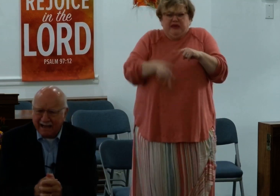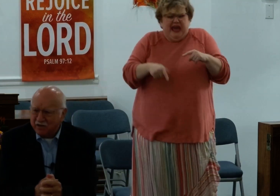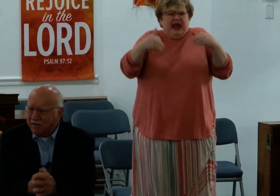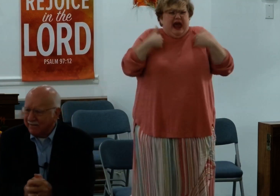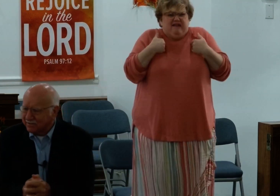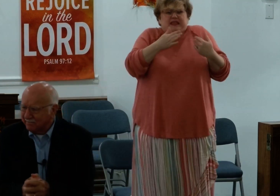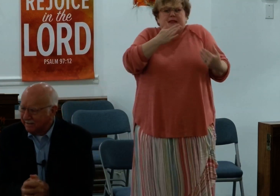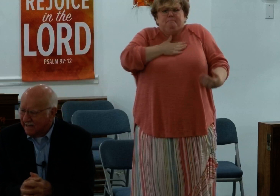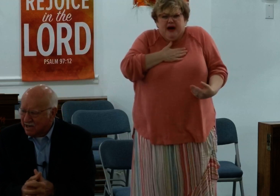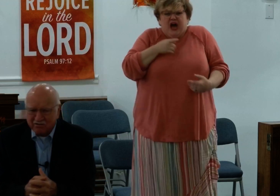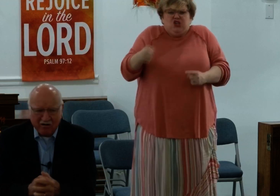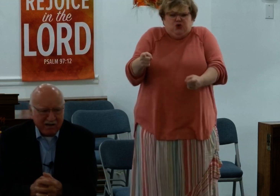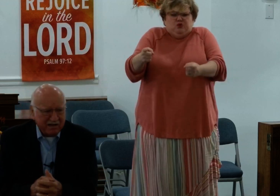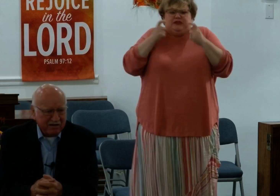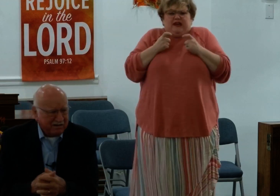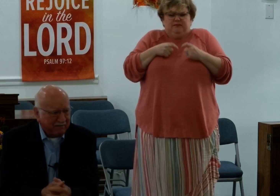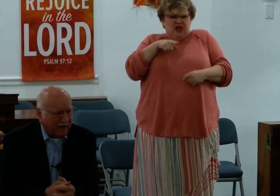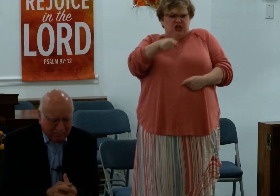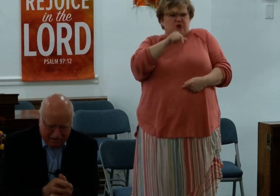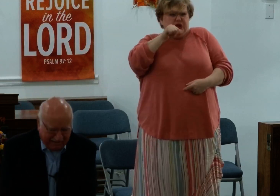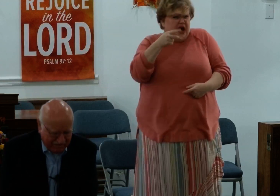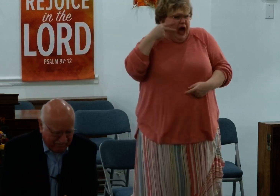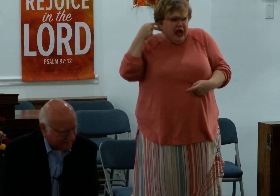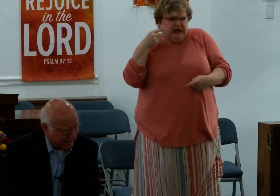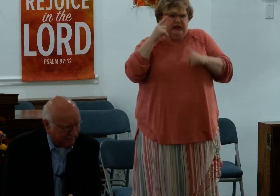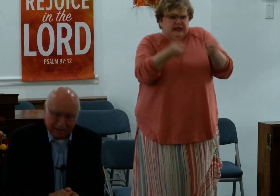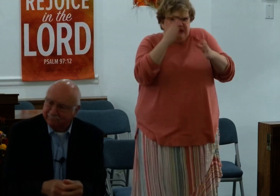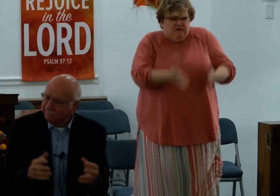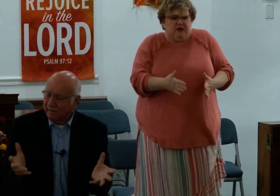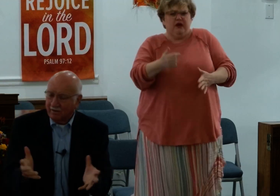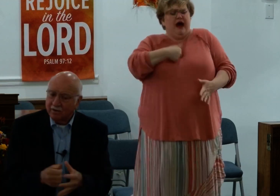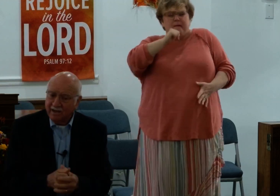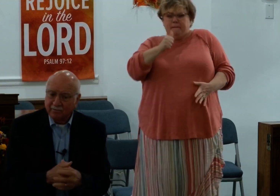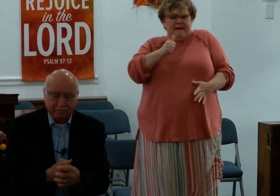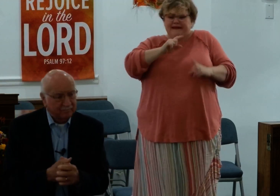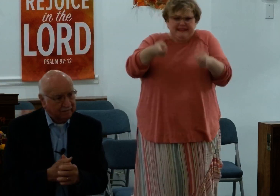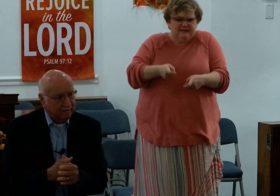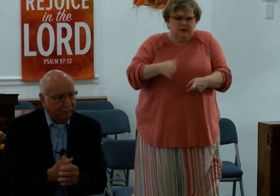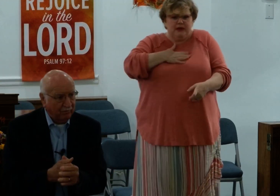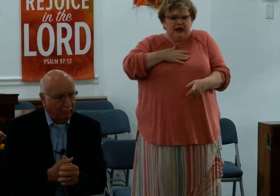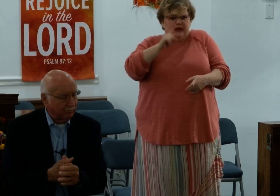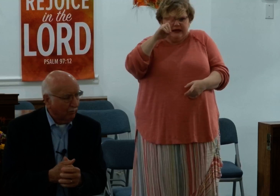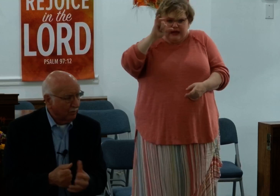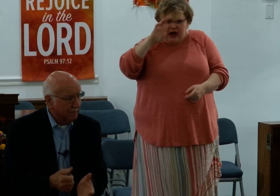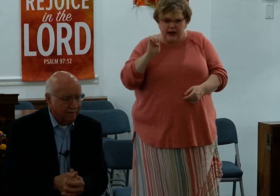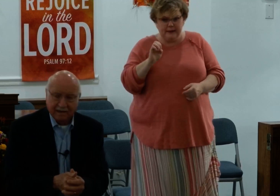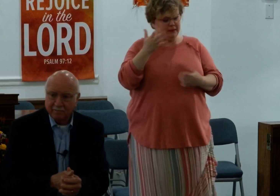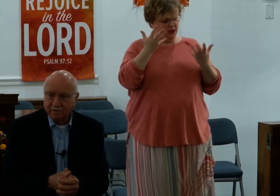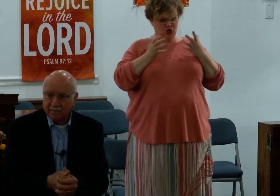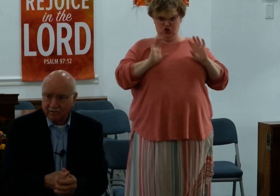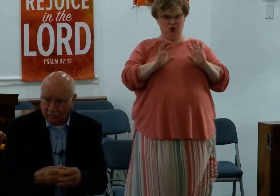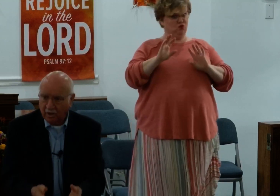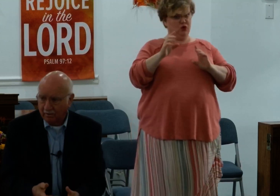mine. You gave it to me. You're no Indian giver. I'm not giving you my dime. Okay, well, if you don't want to give me the